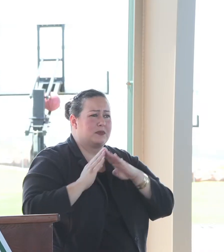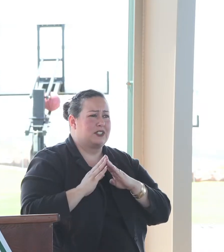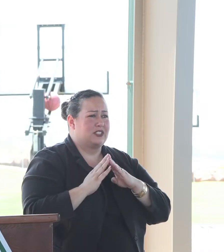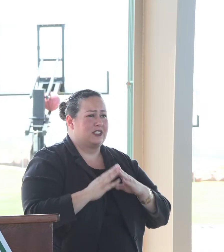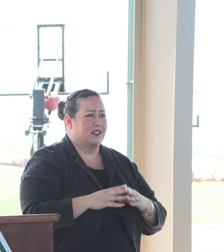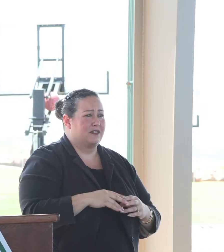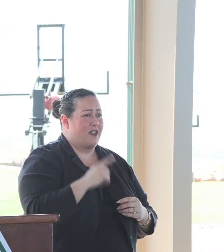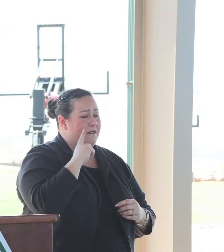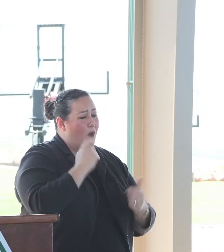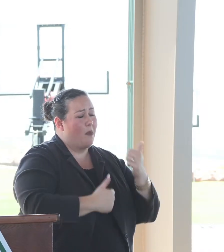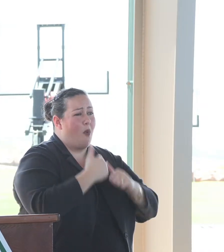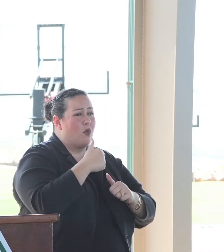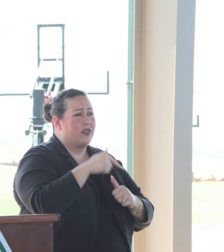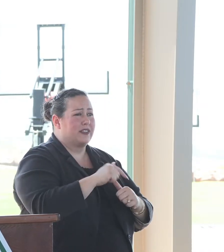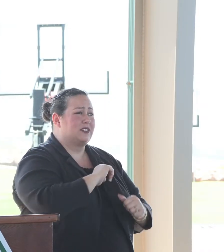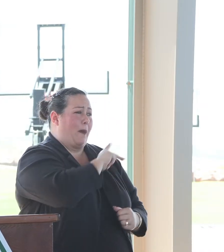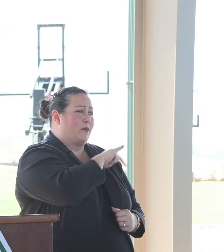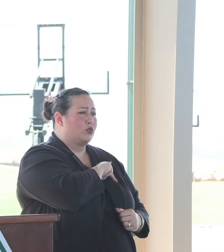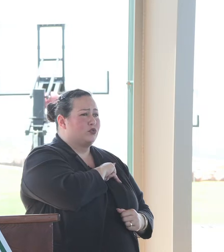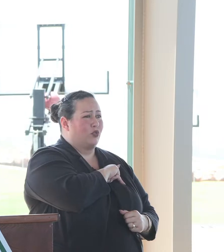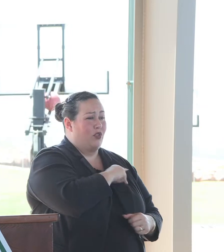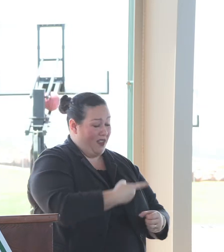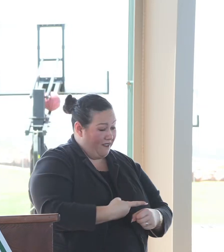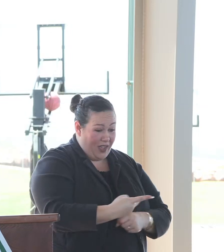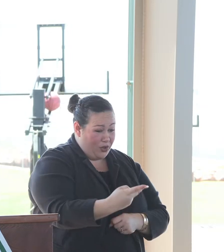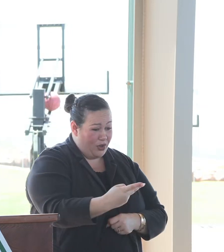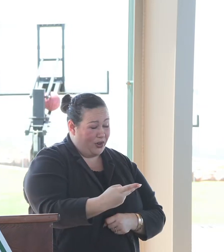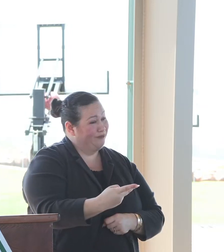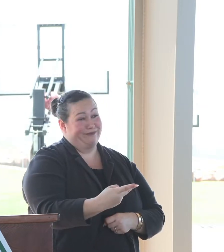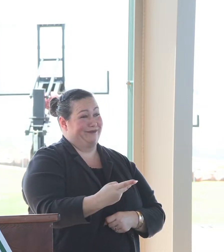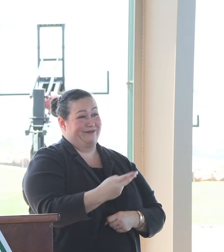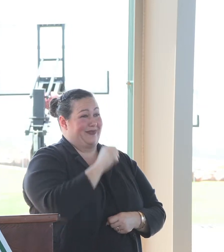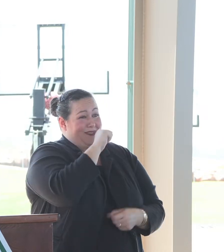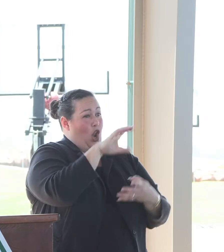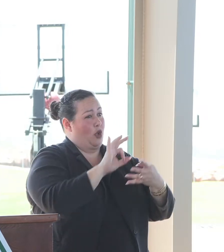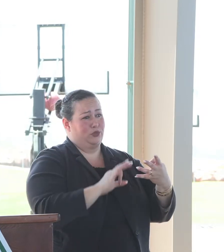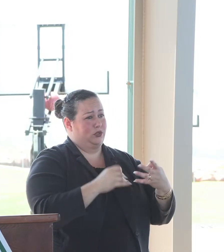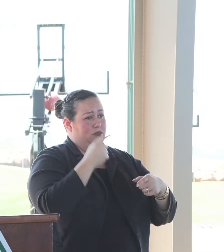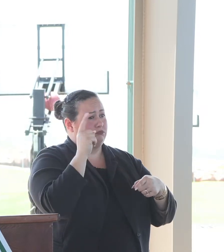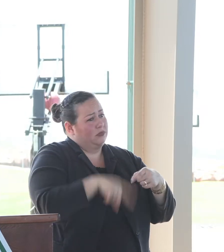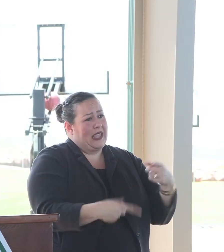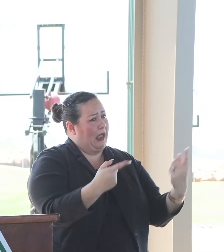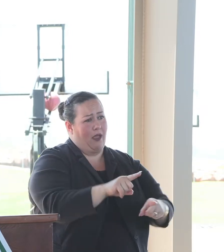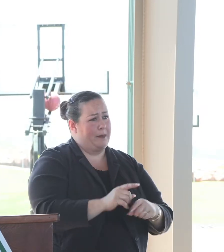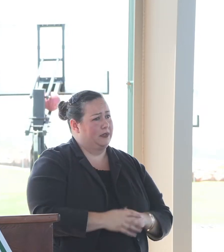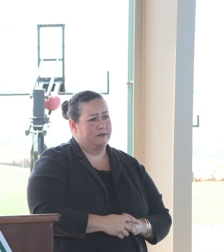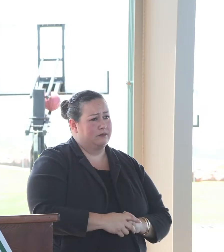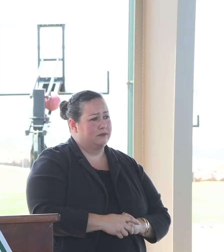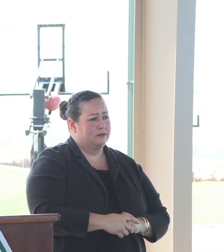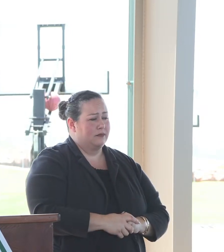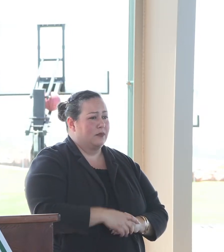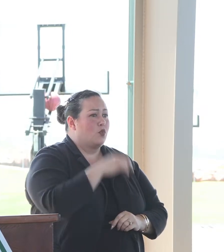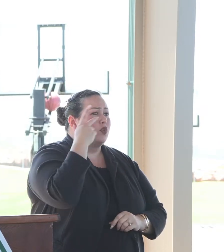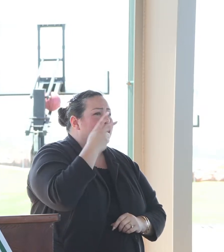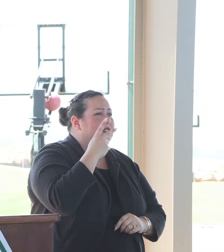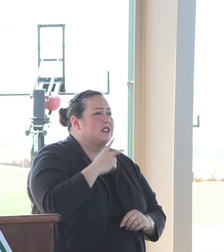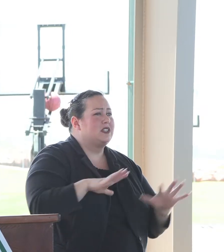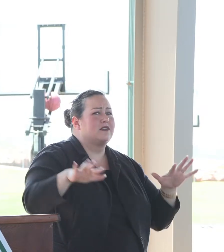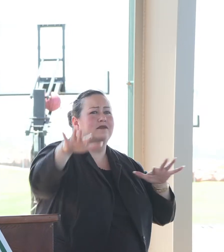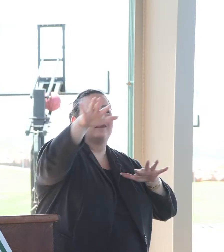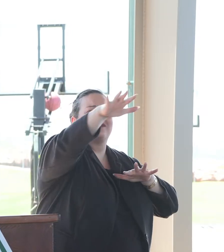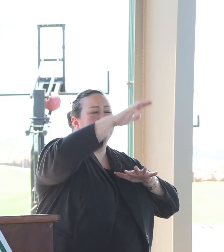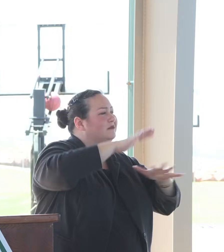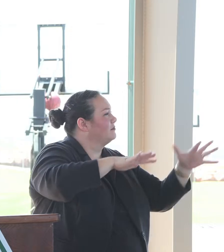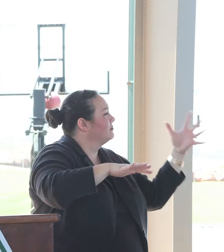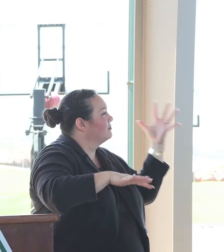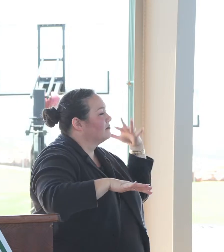was personal and something for which failure was simply not an option. What you see around you and behind me is the